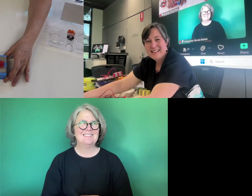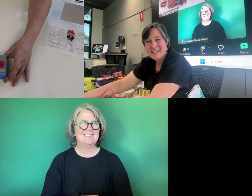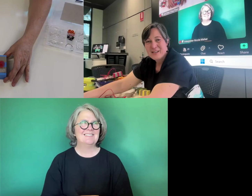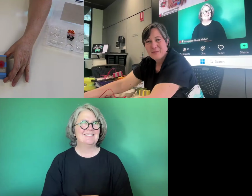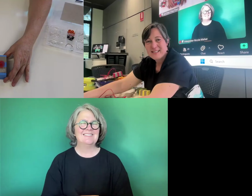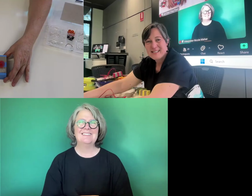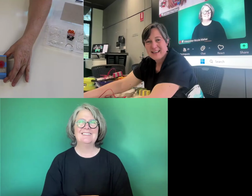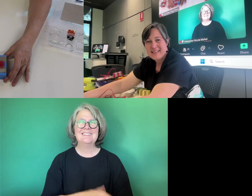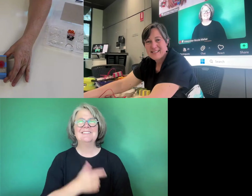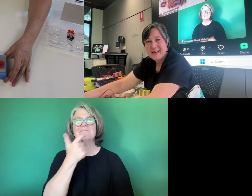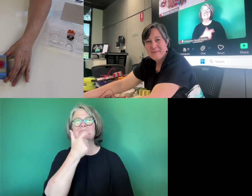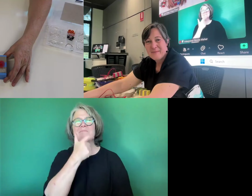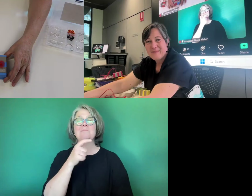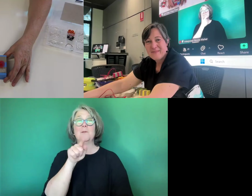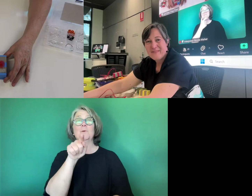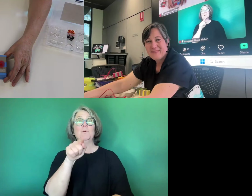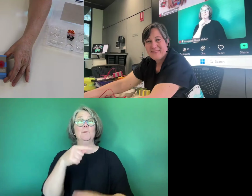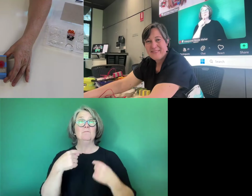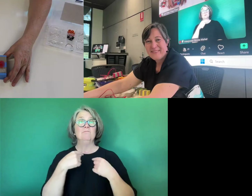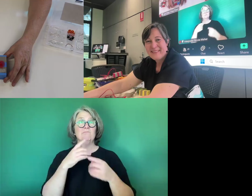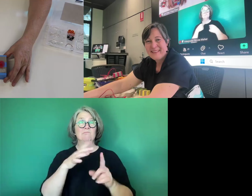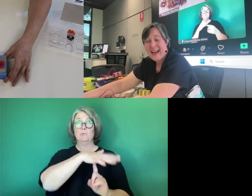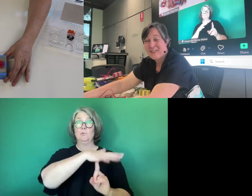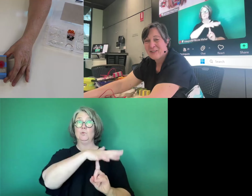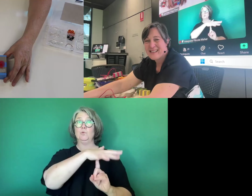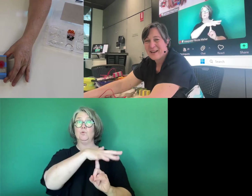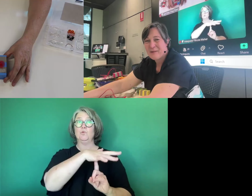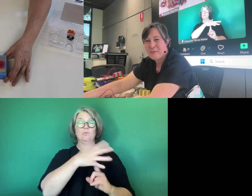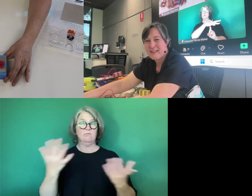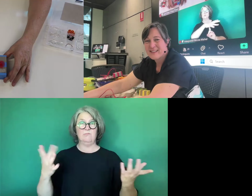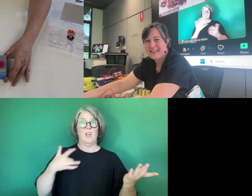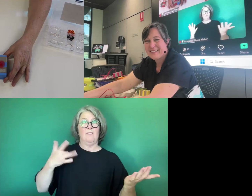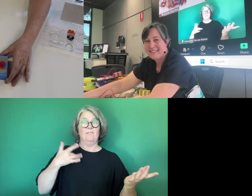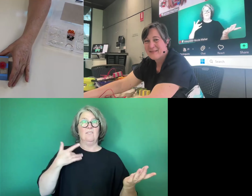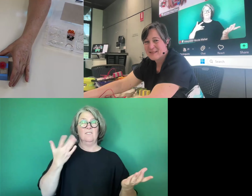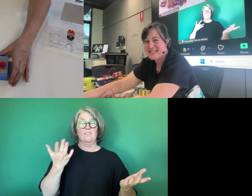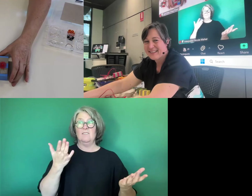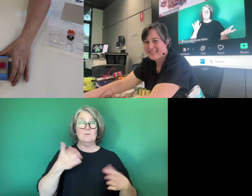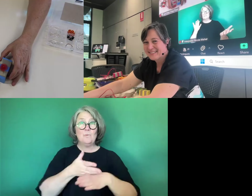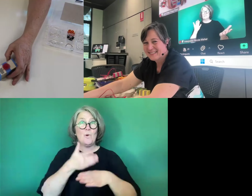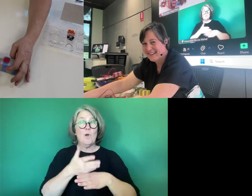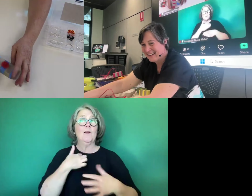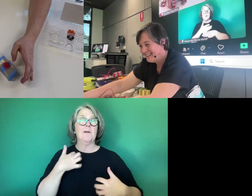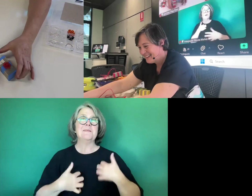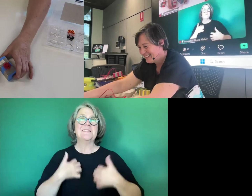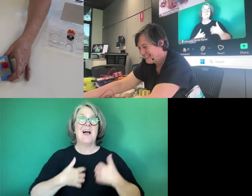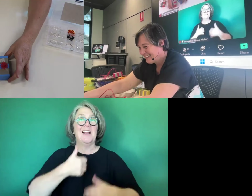Okay, so it works exactly the same. How cool is that? We're pretty excited. I'm excited.